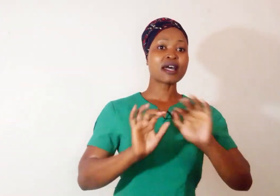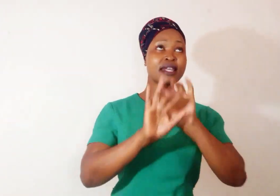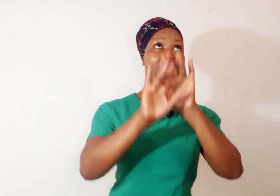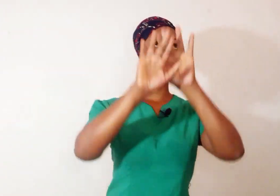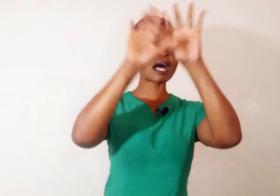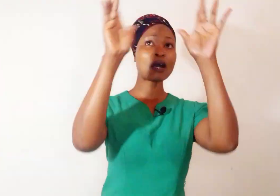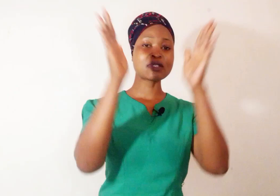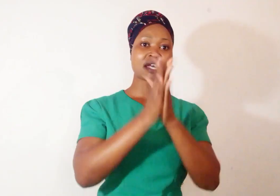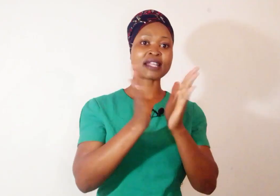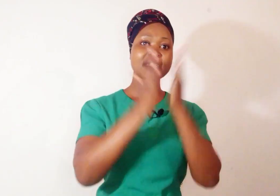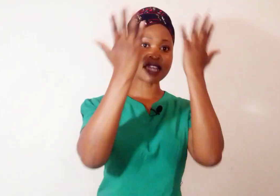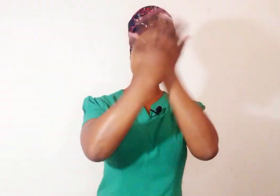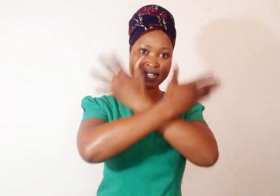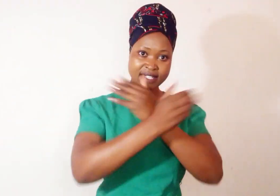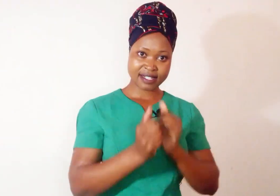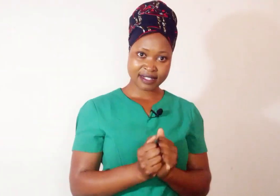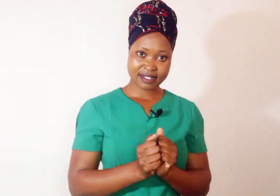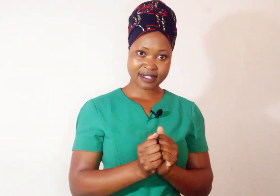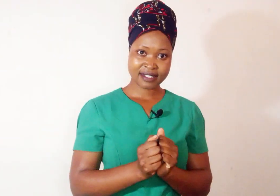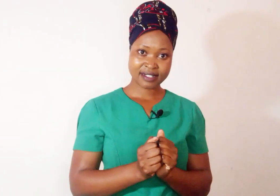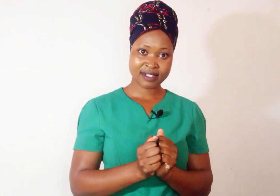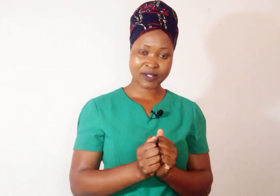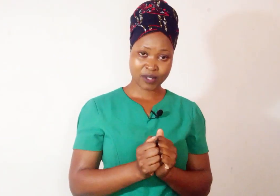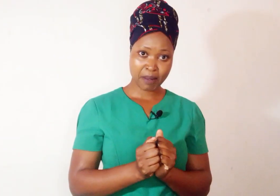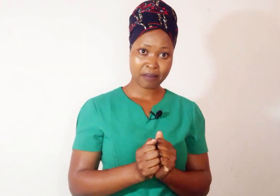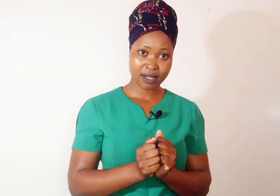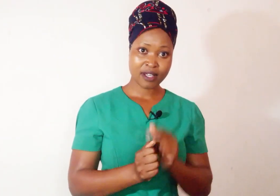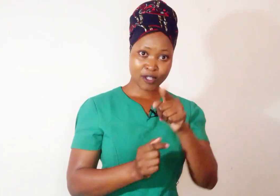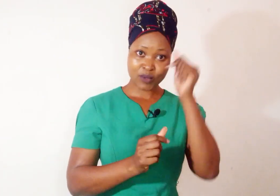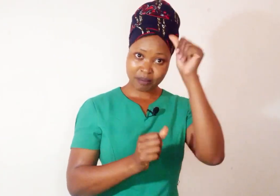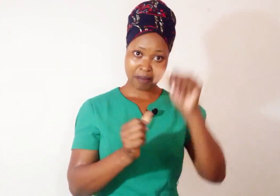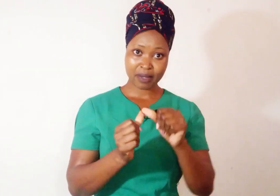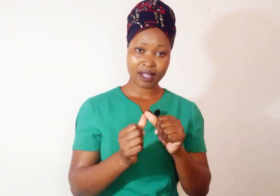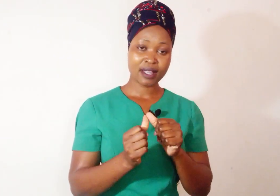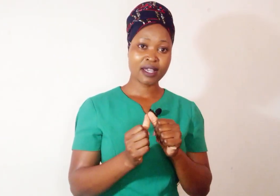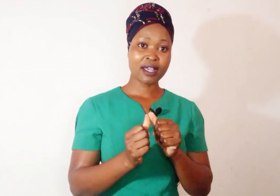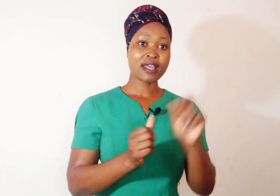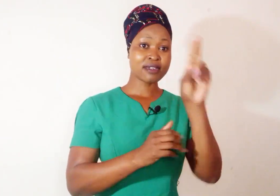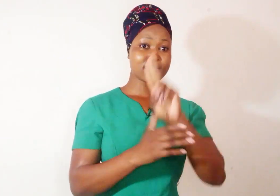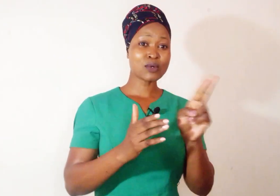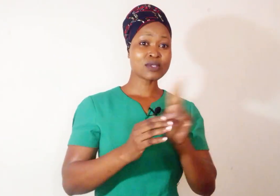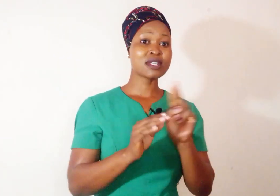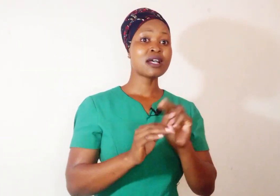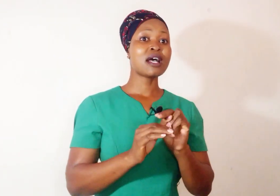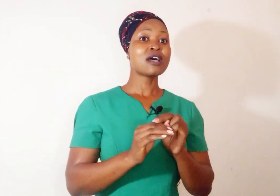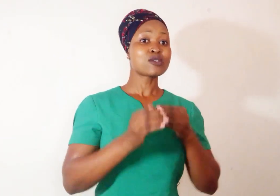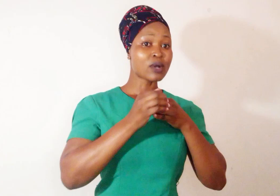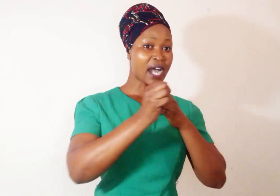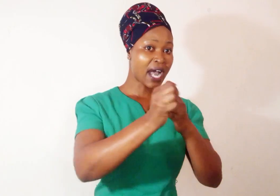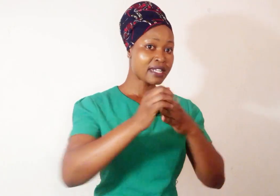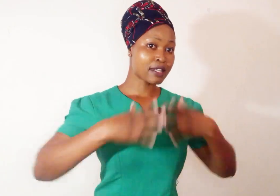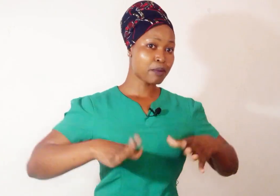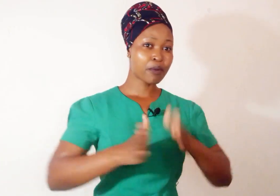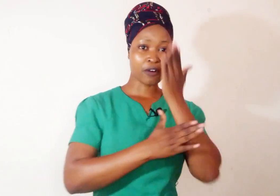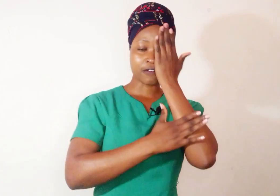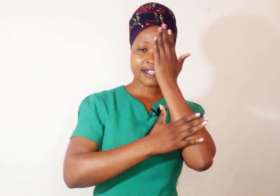the clouds and the darkness. You remember? You remember? He used to guide the people of